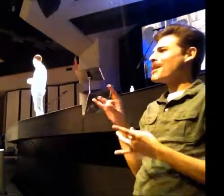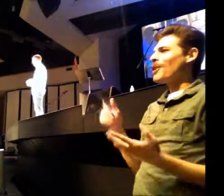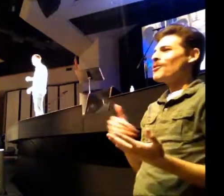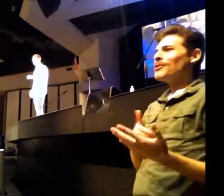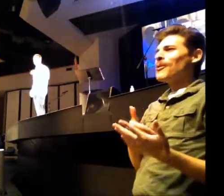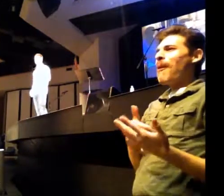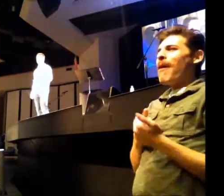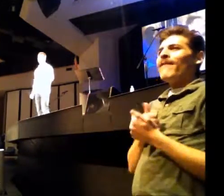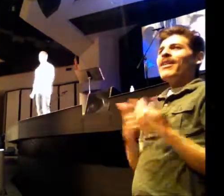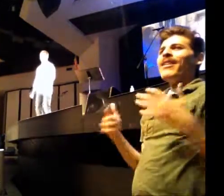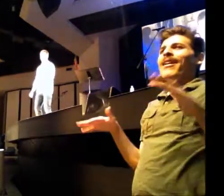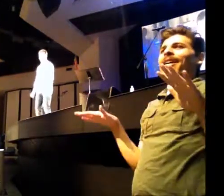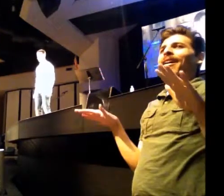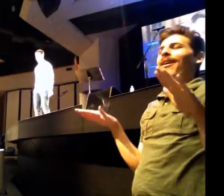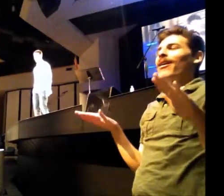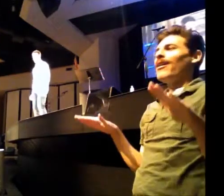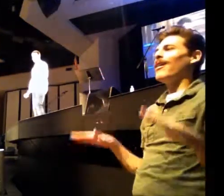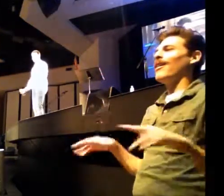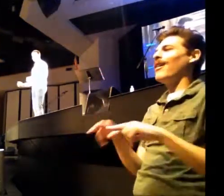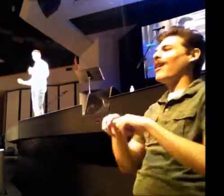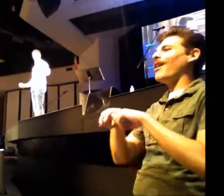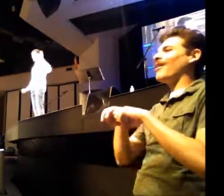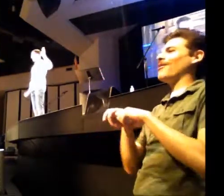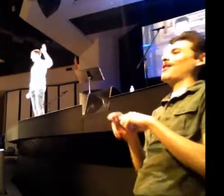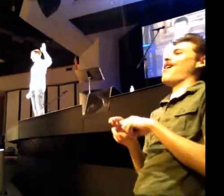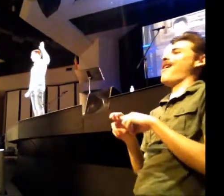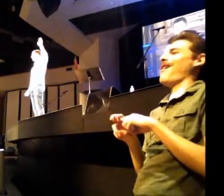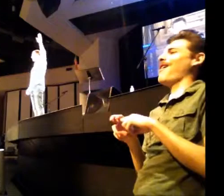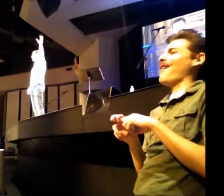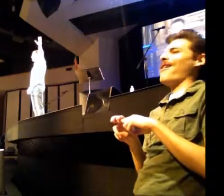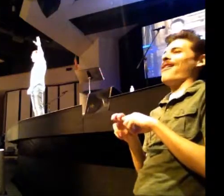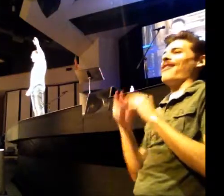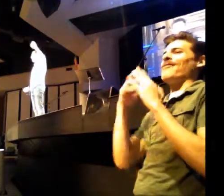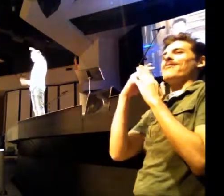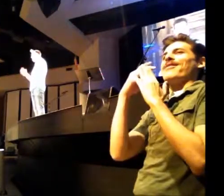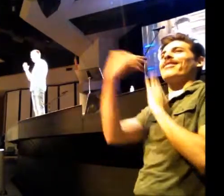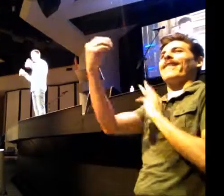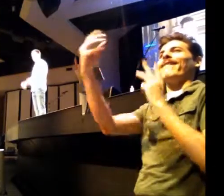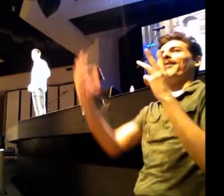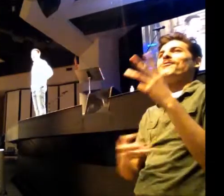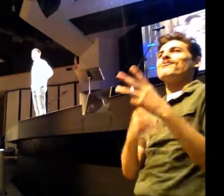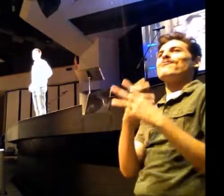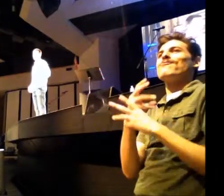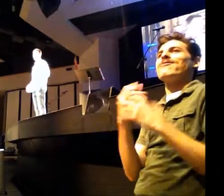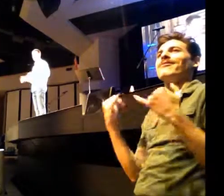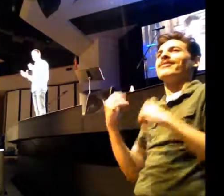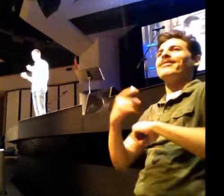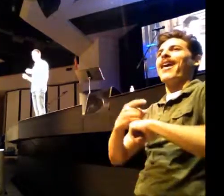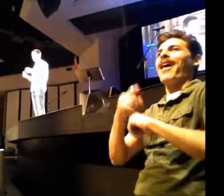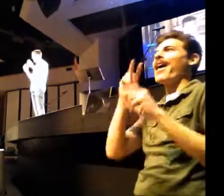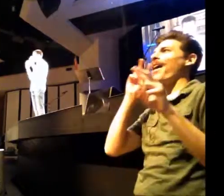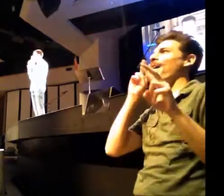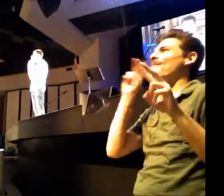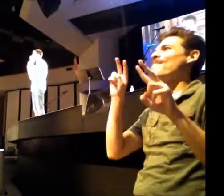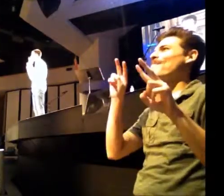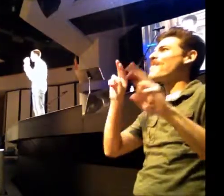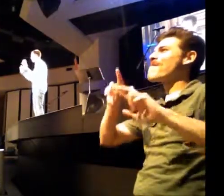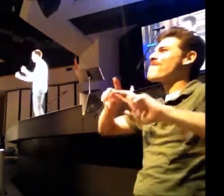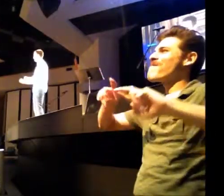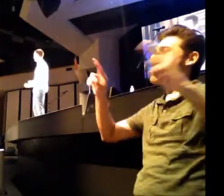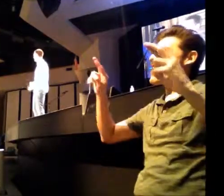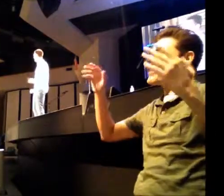place right now. May you find yourself unencumbered. May you walk out in the world this day with open eyes and open hearts, because